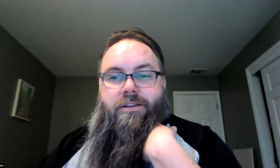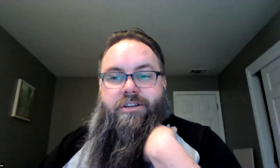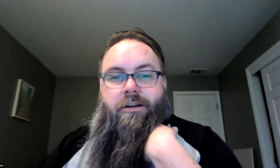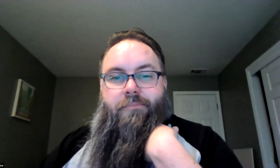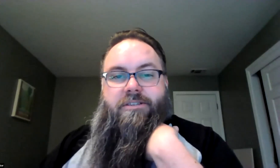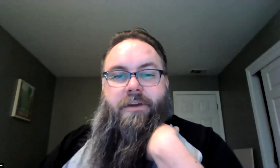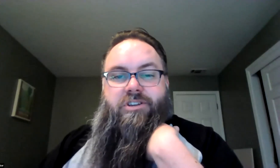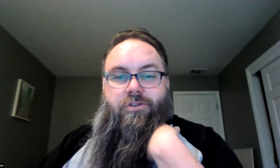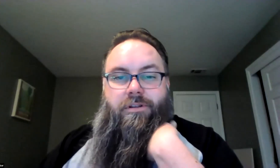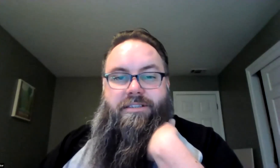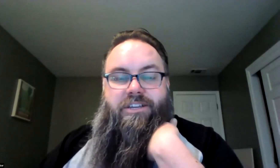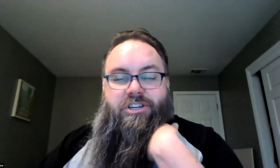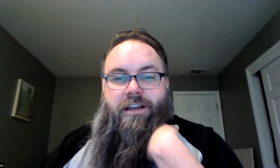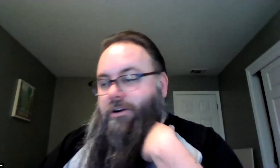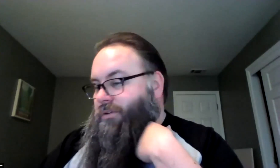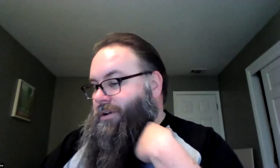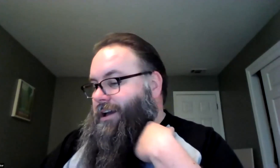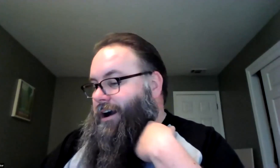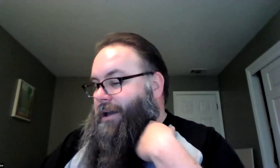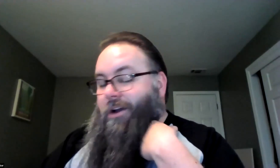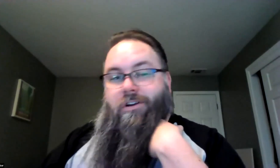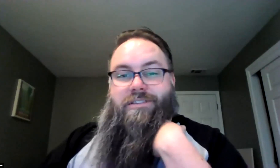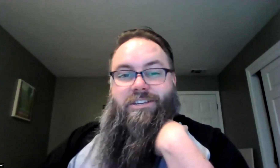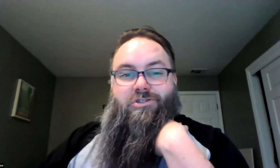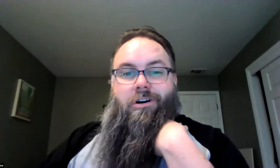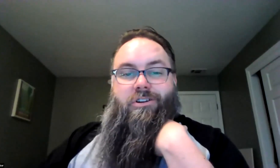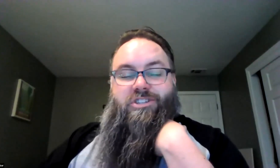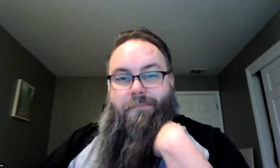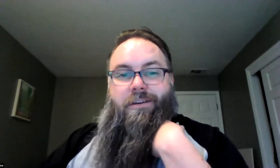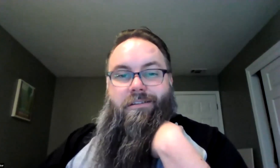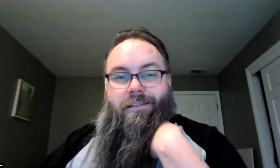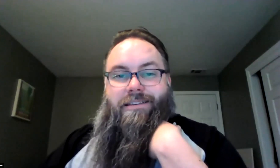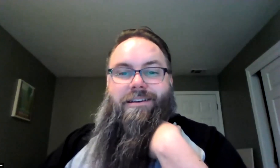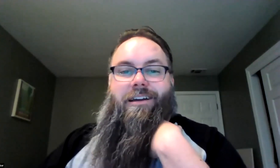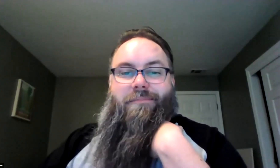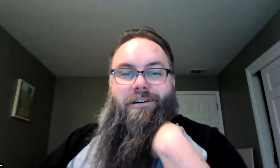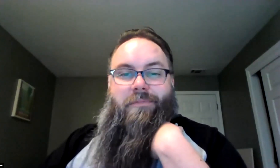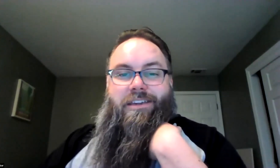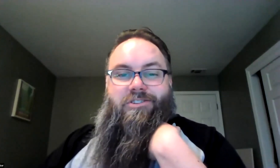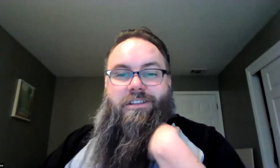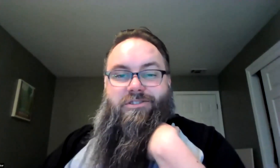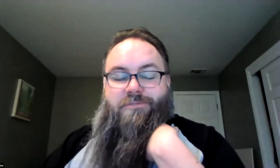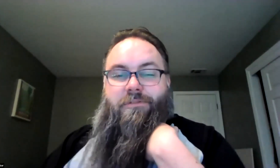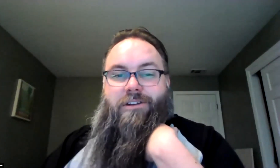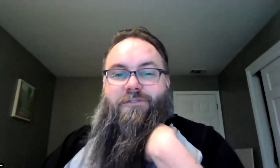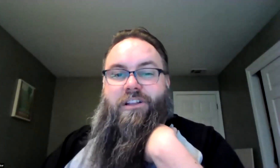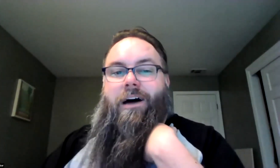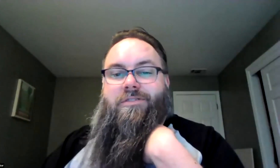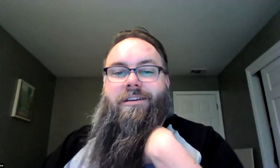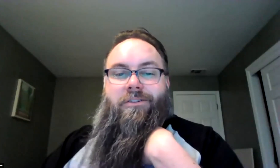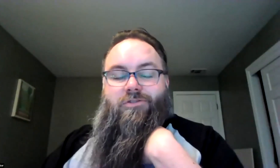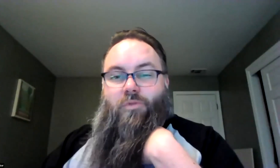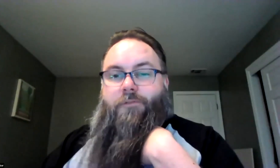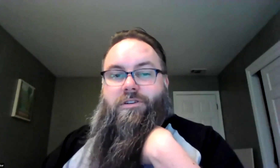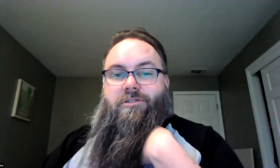to encourage participation and utilization. I know Eric was a strong champion last time of making sure that service providers fill